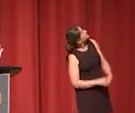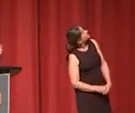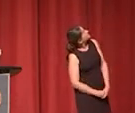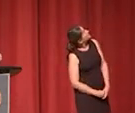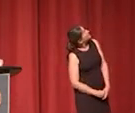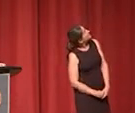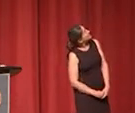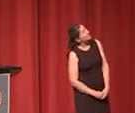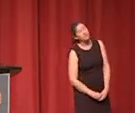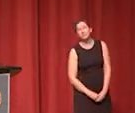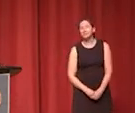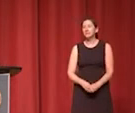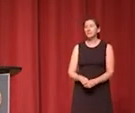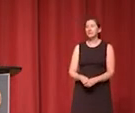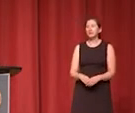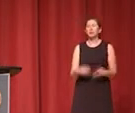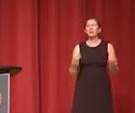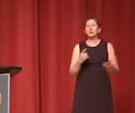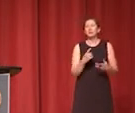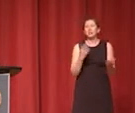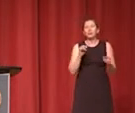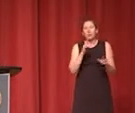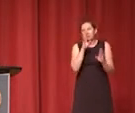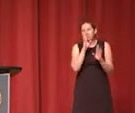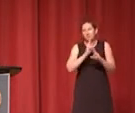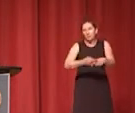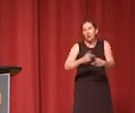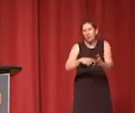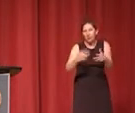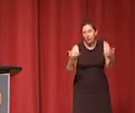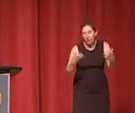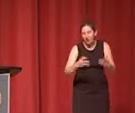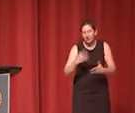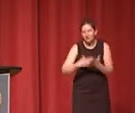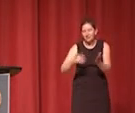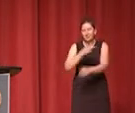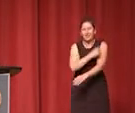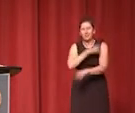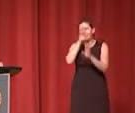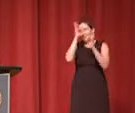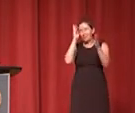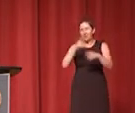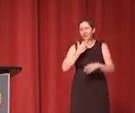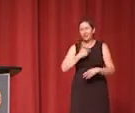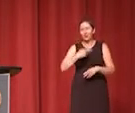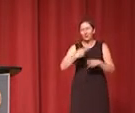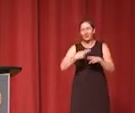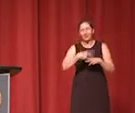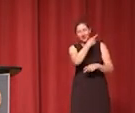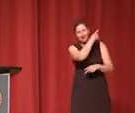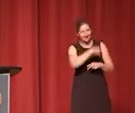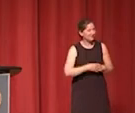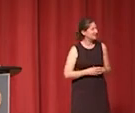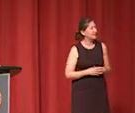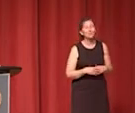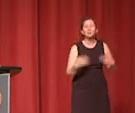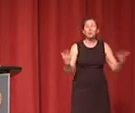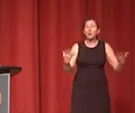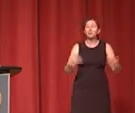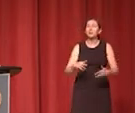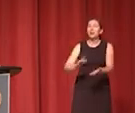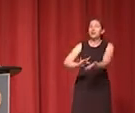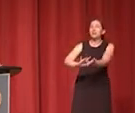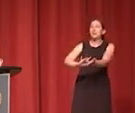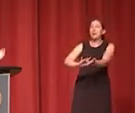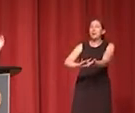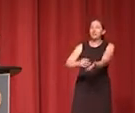patient called abracadabra, the abracadabra medicine. So aducanumab was given, it's a medicine through the veins to see if